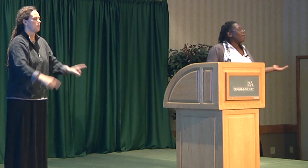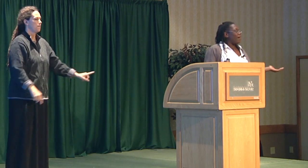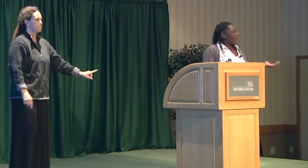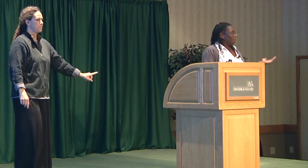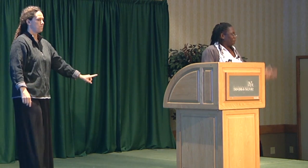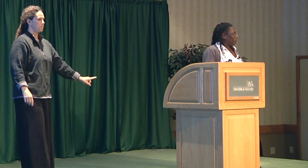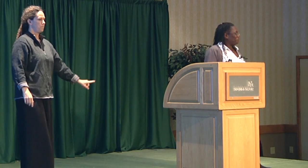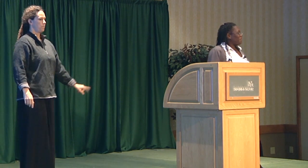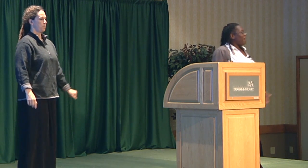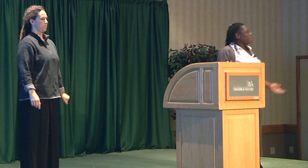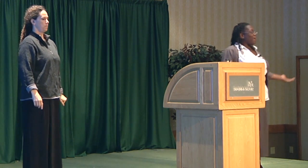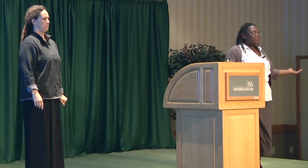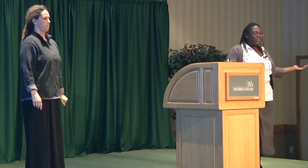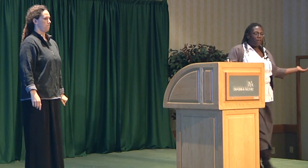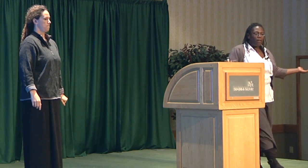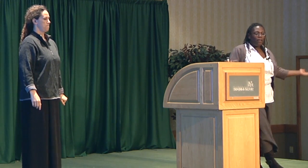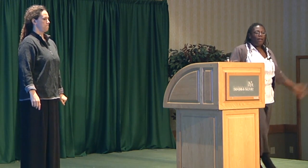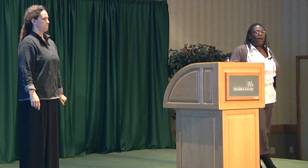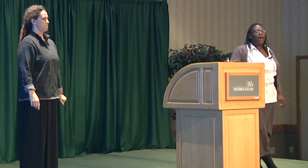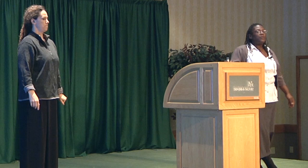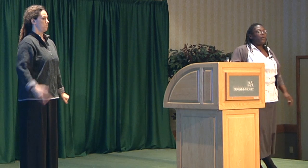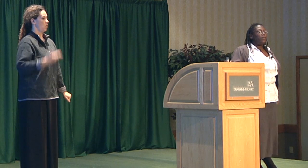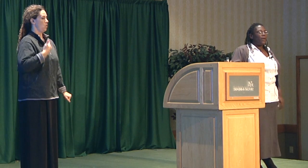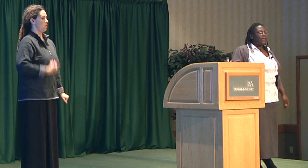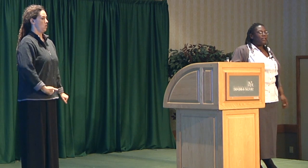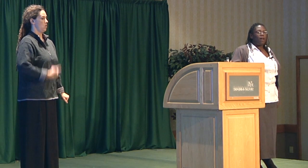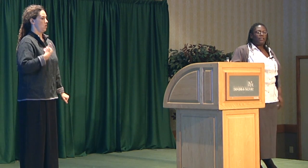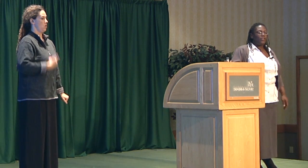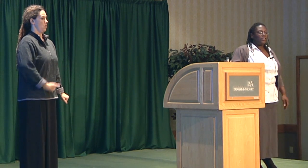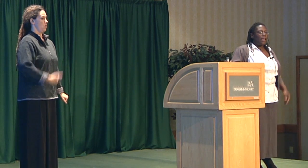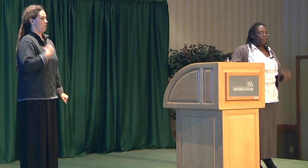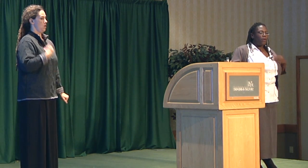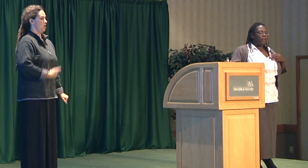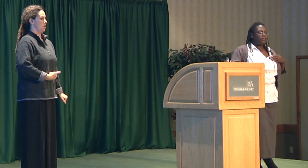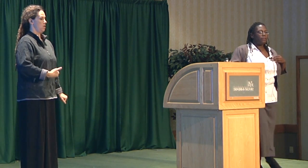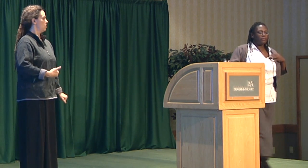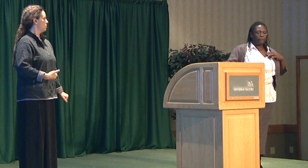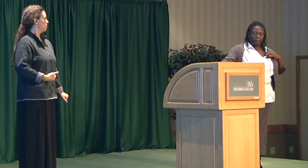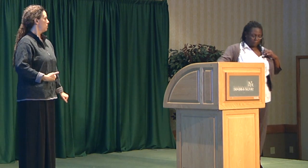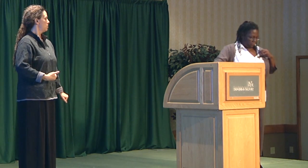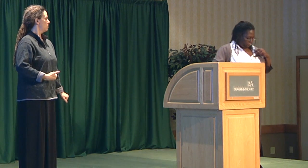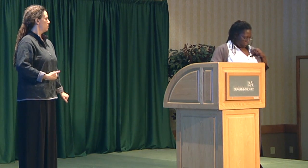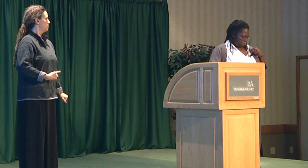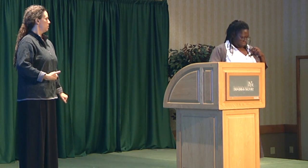So who am I? I'm Valerie Shaw. I was born and raised in Los Angeles, California.